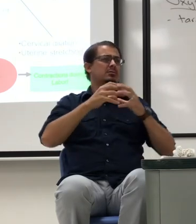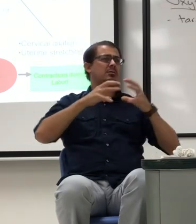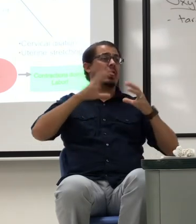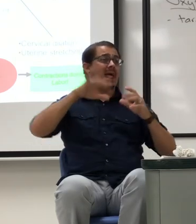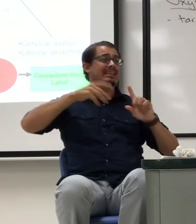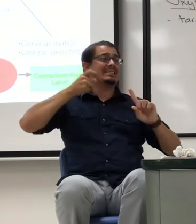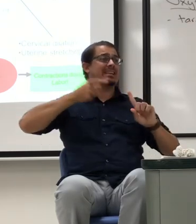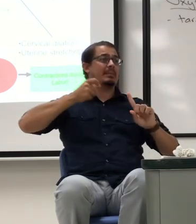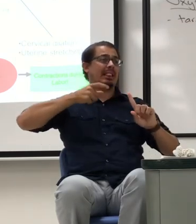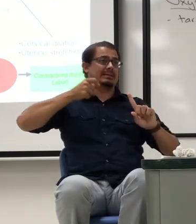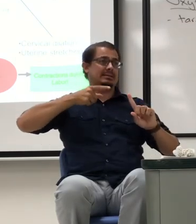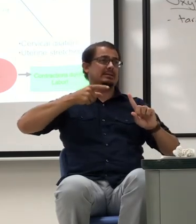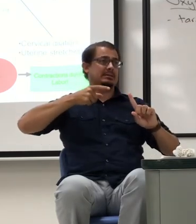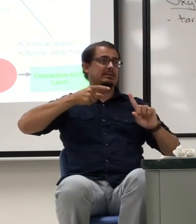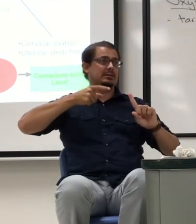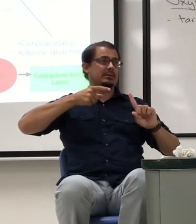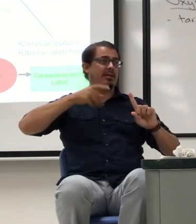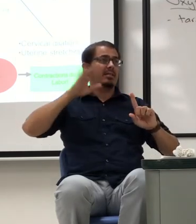stimulus, okay?